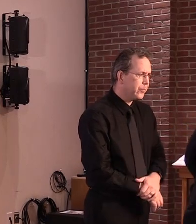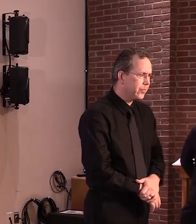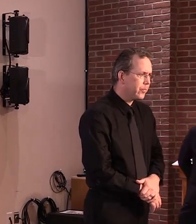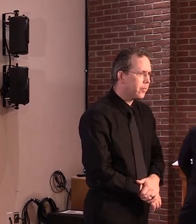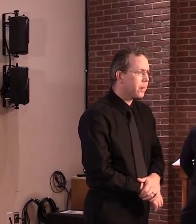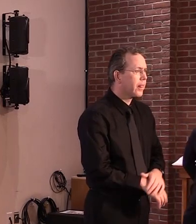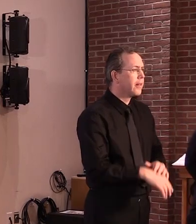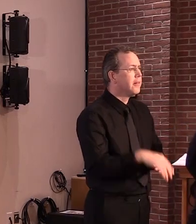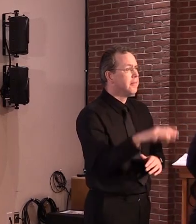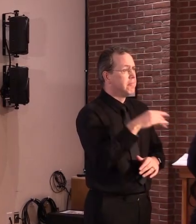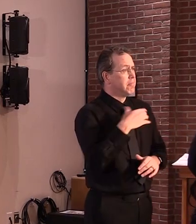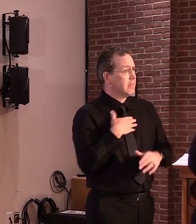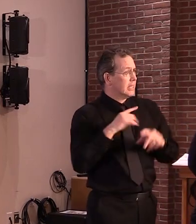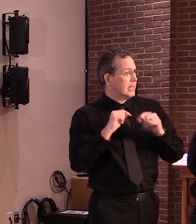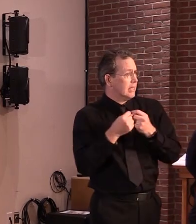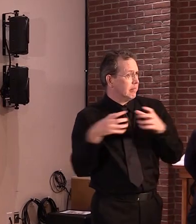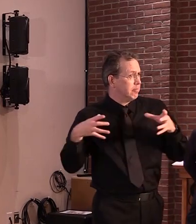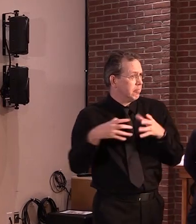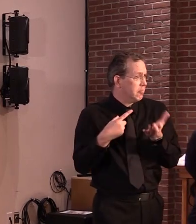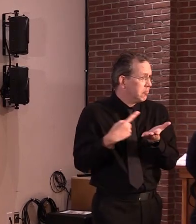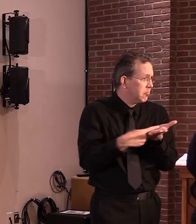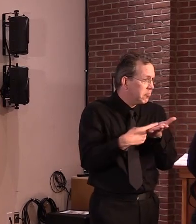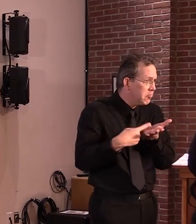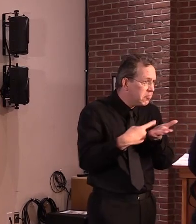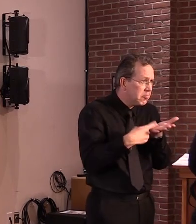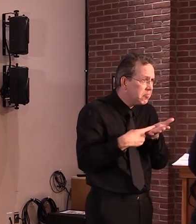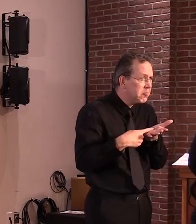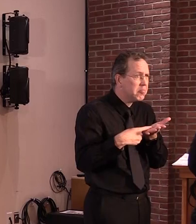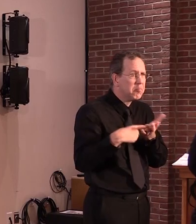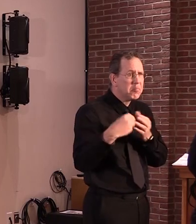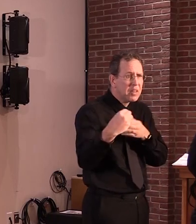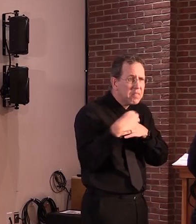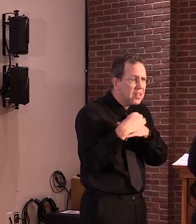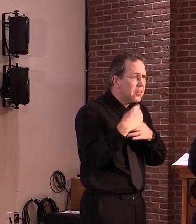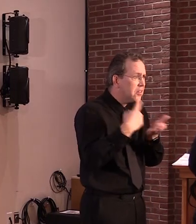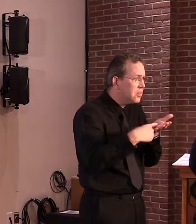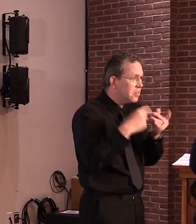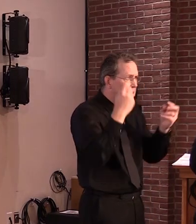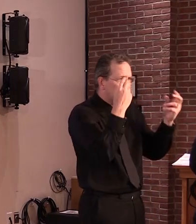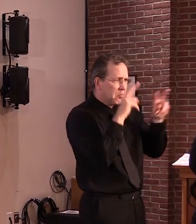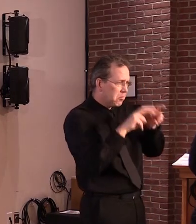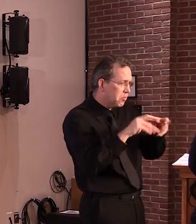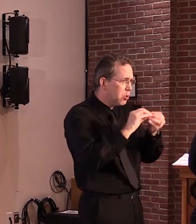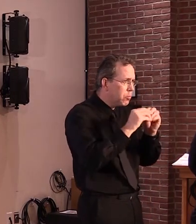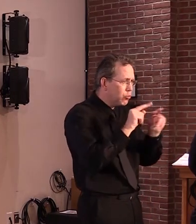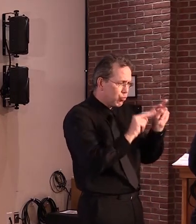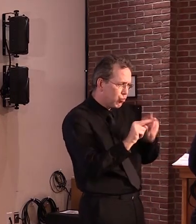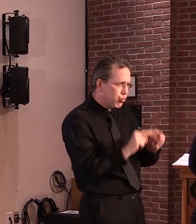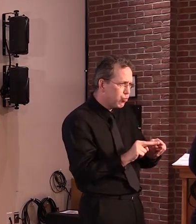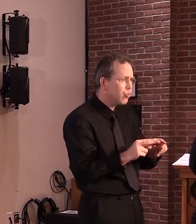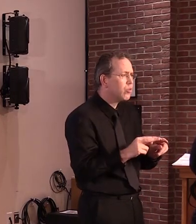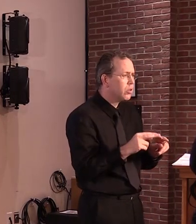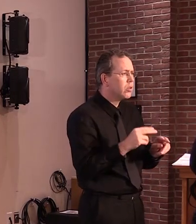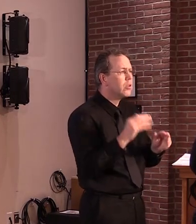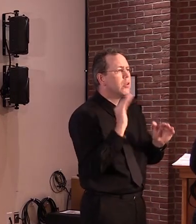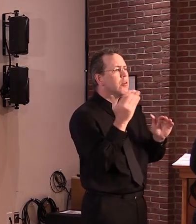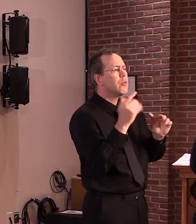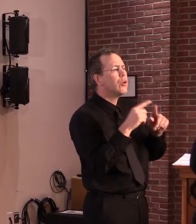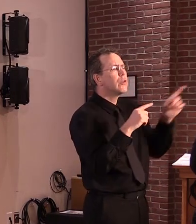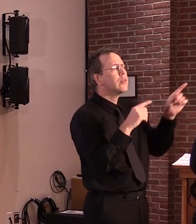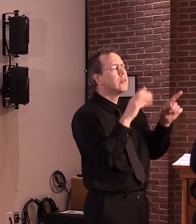data to see how we conform with some of the phases that CDC has used